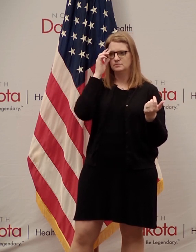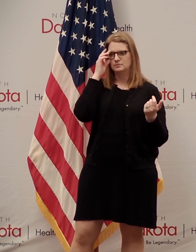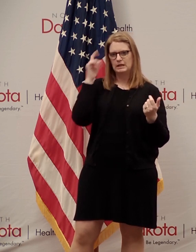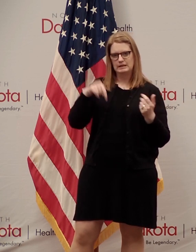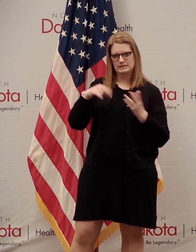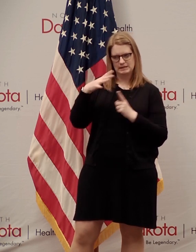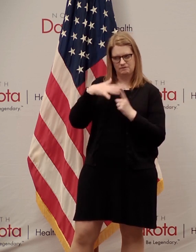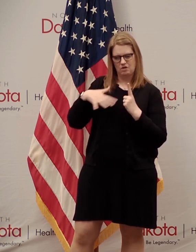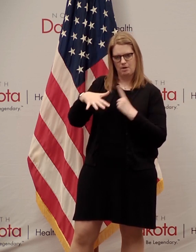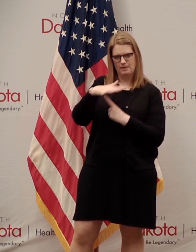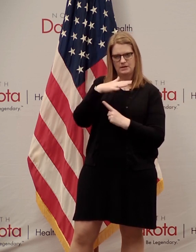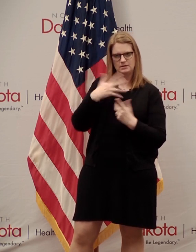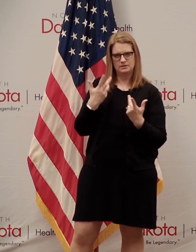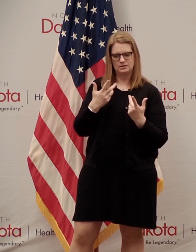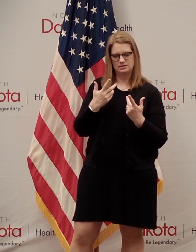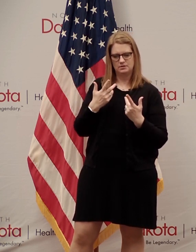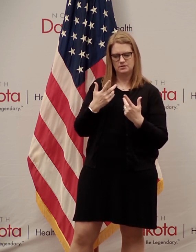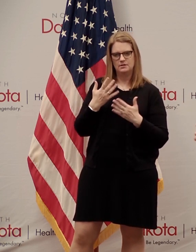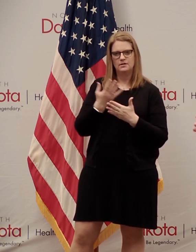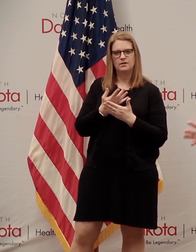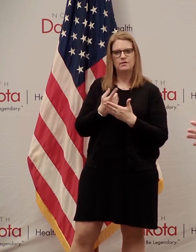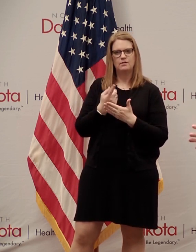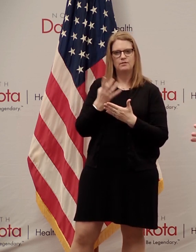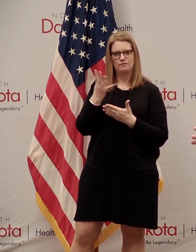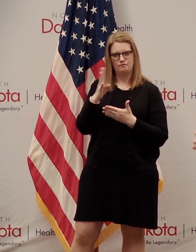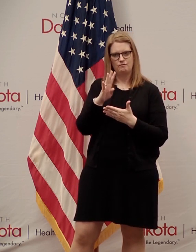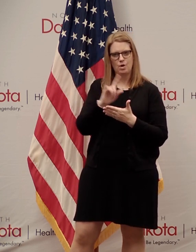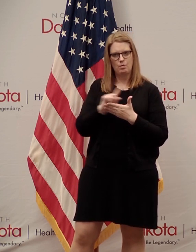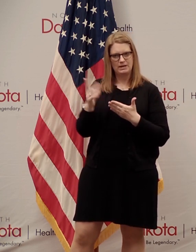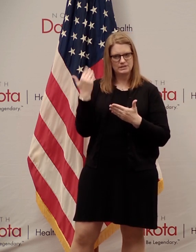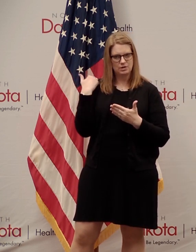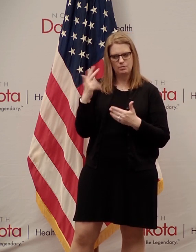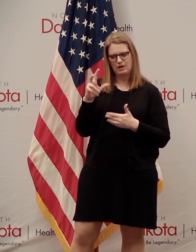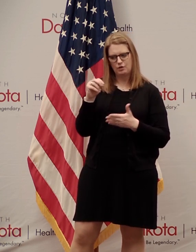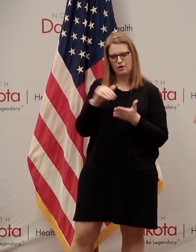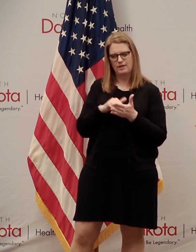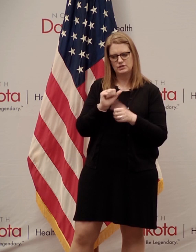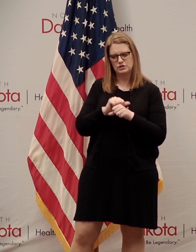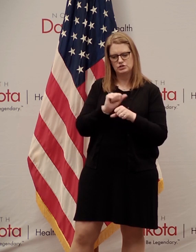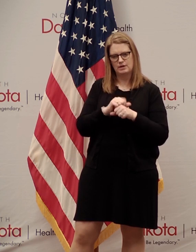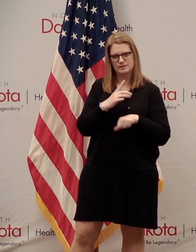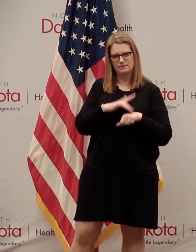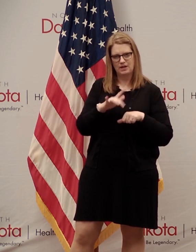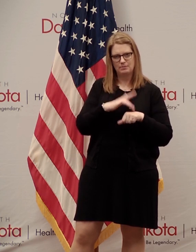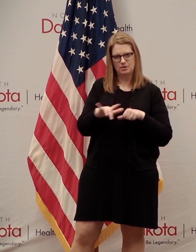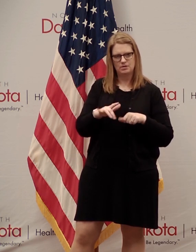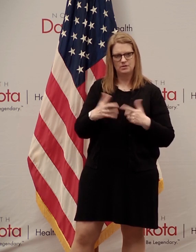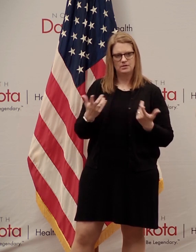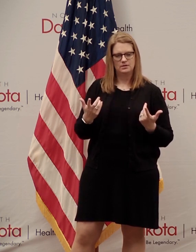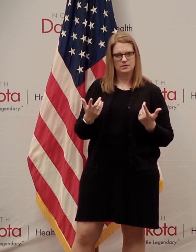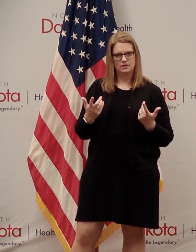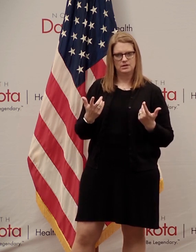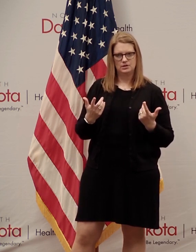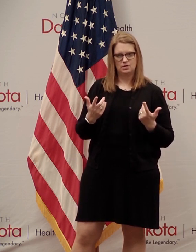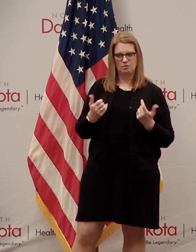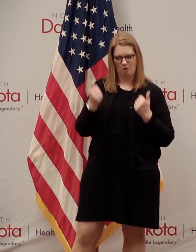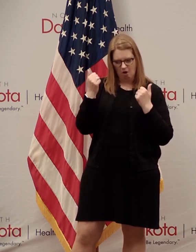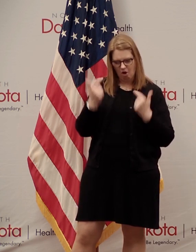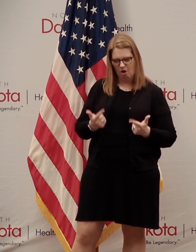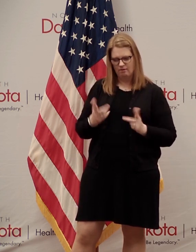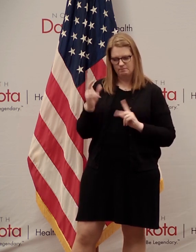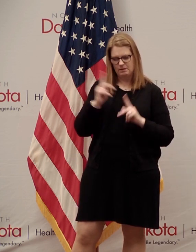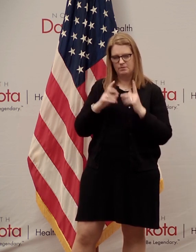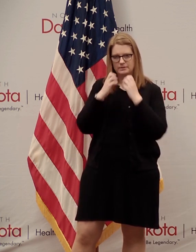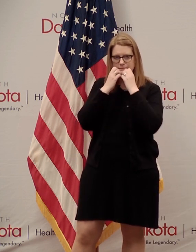where, 4 weeks ago, we had 30,000 jobs open. Every employee was a precious commodity, and